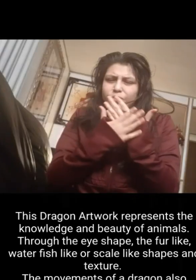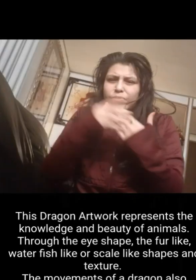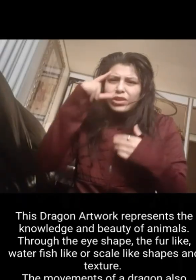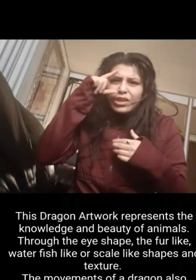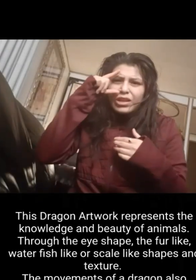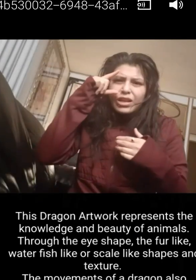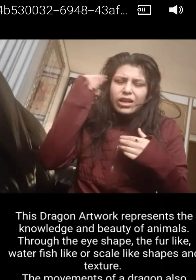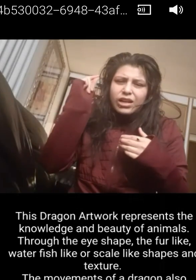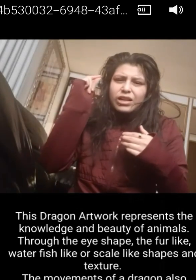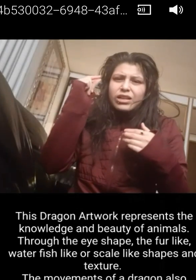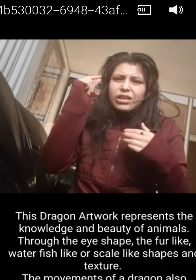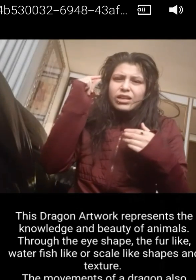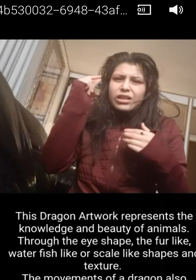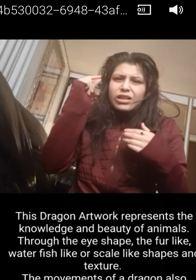related